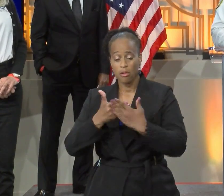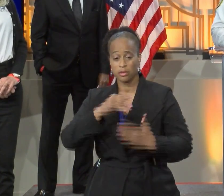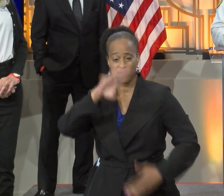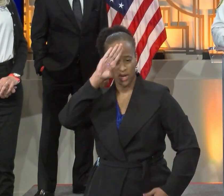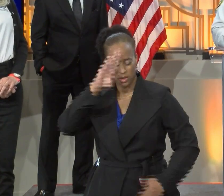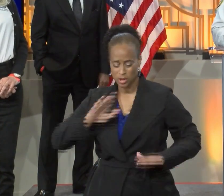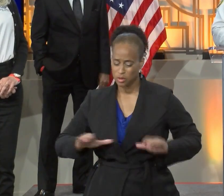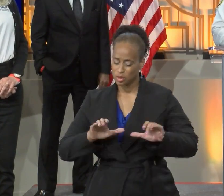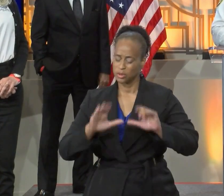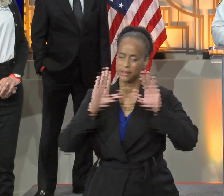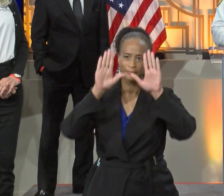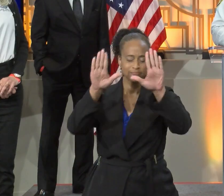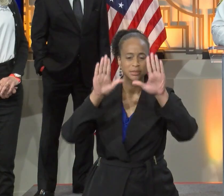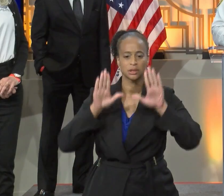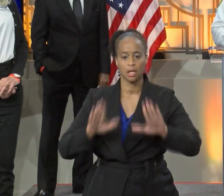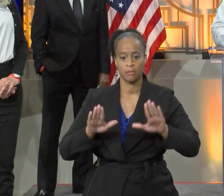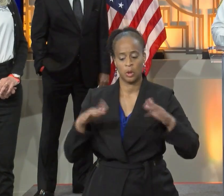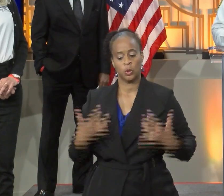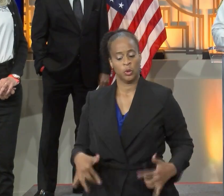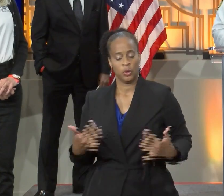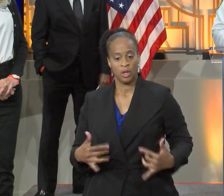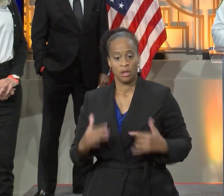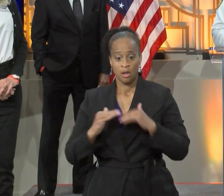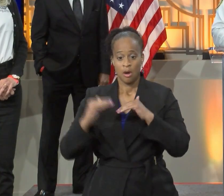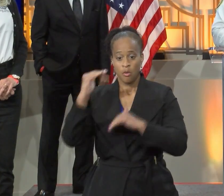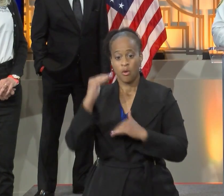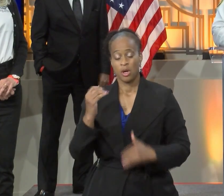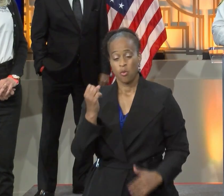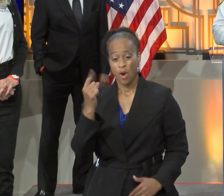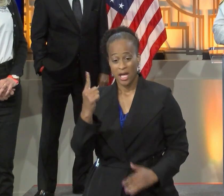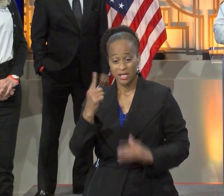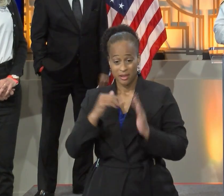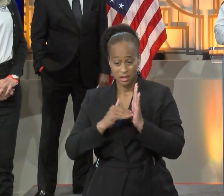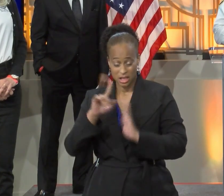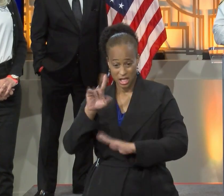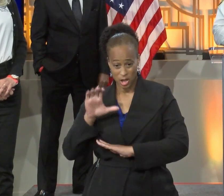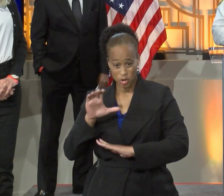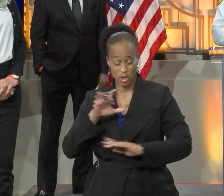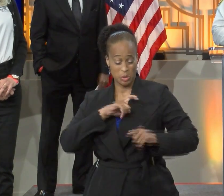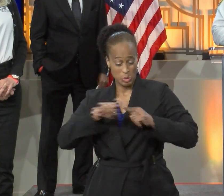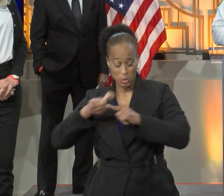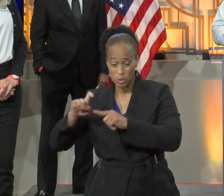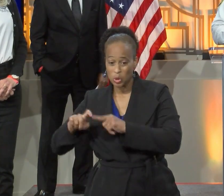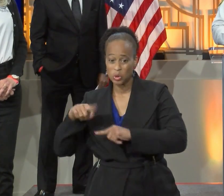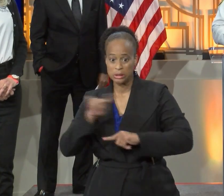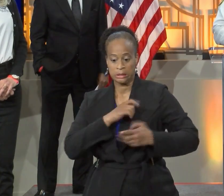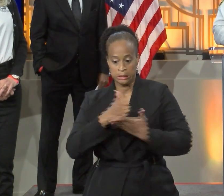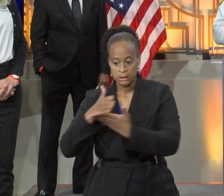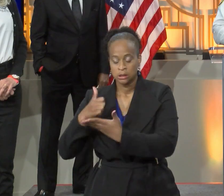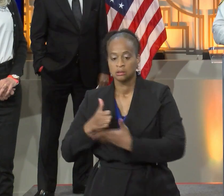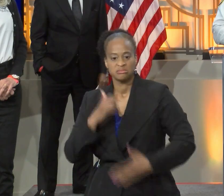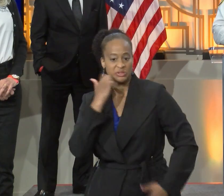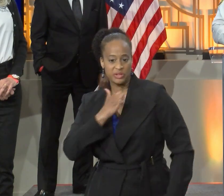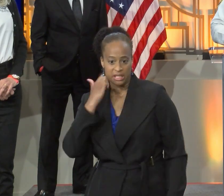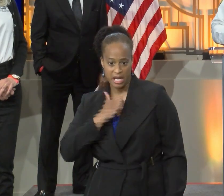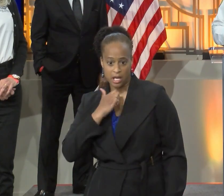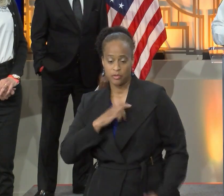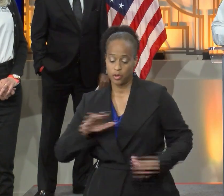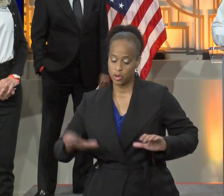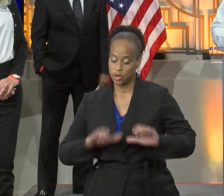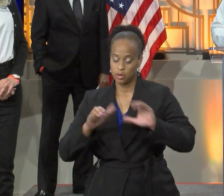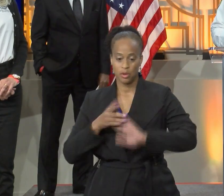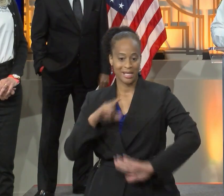is incredible. They're running over 1,100 calls for service each day, and they're doing it being